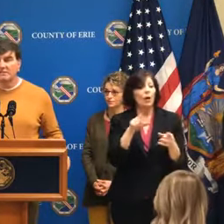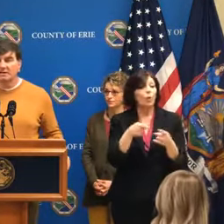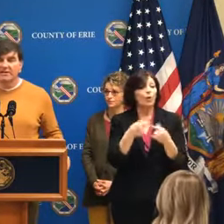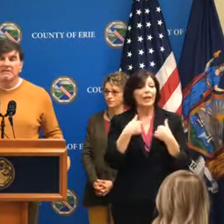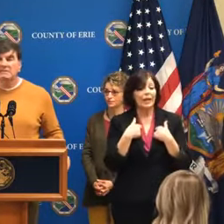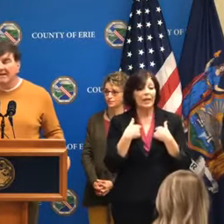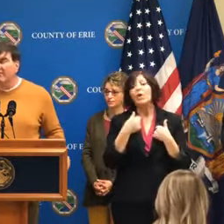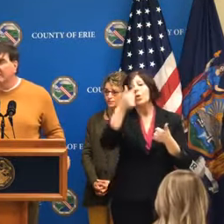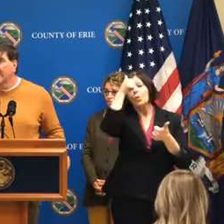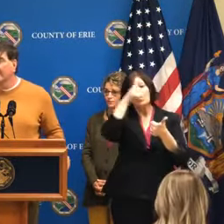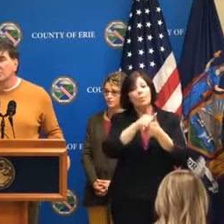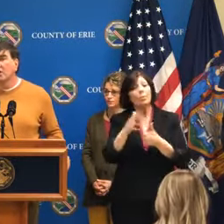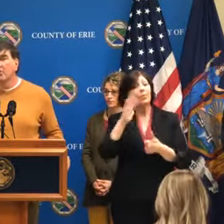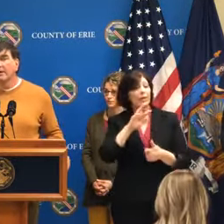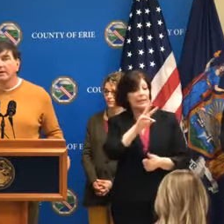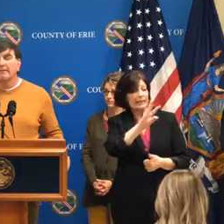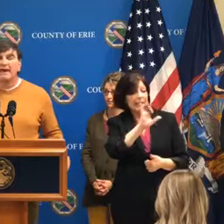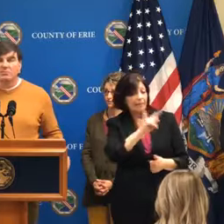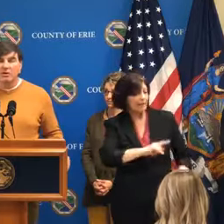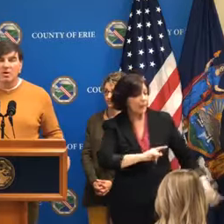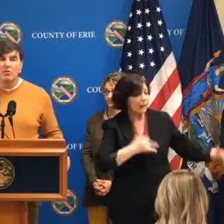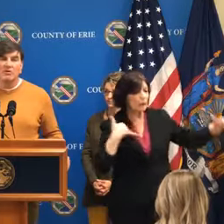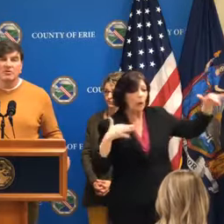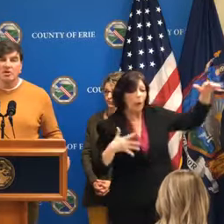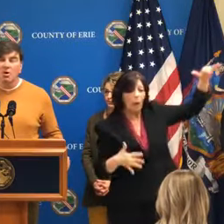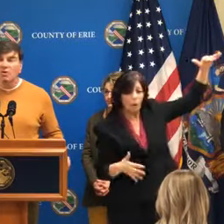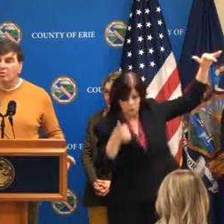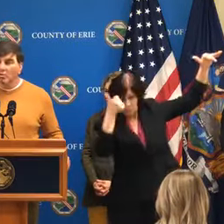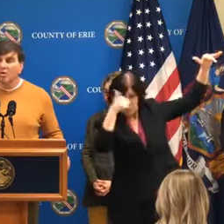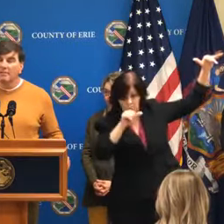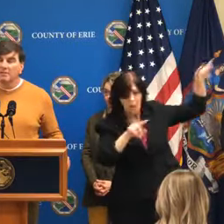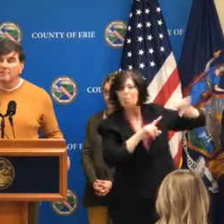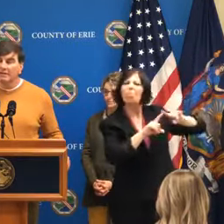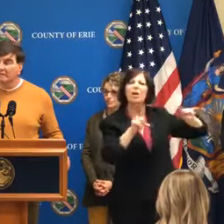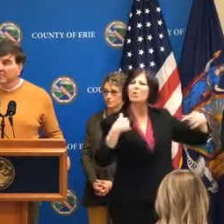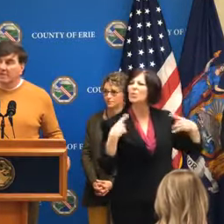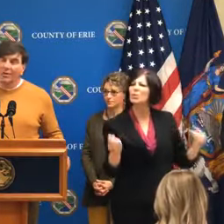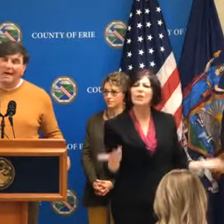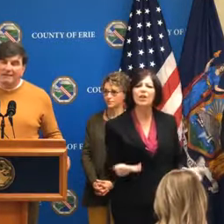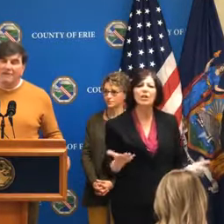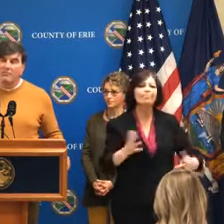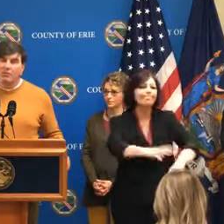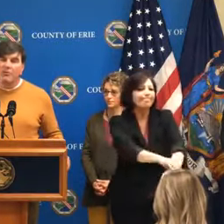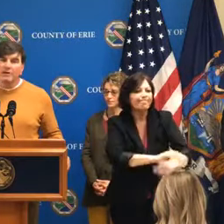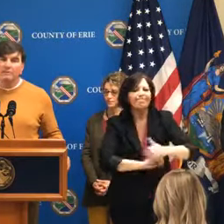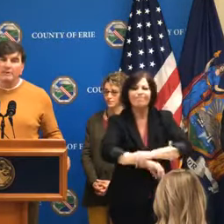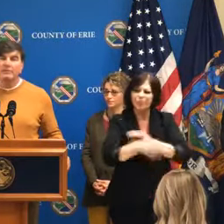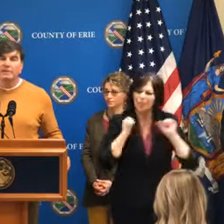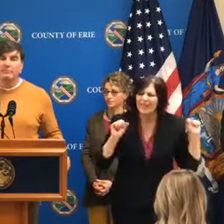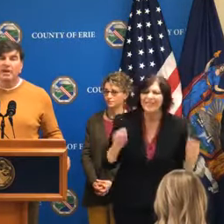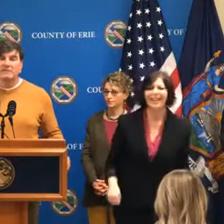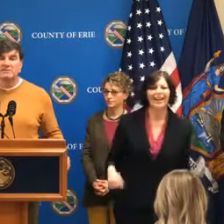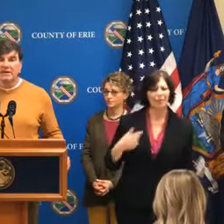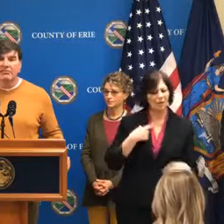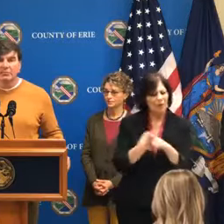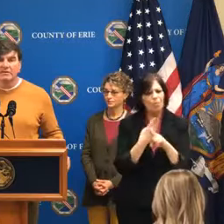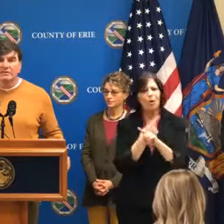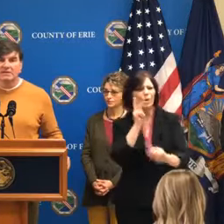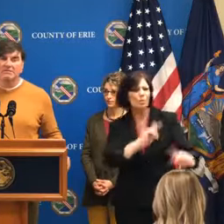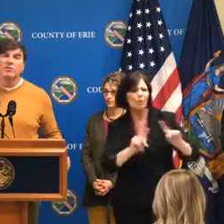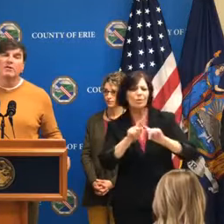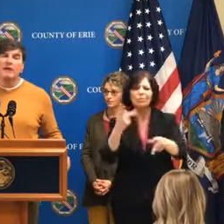6 feet and then 7 feet of snow. But as we know in Western New York, we roll up our sleeves. We have the appropriate people in place to get